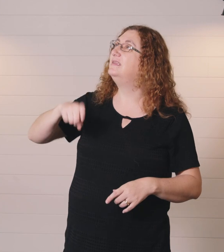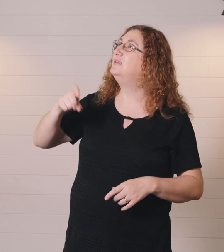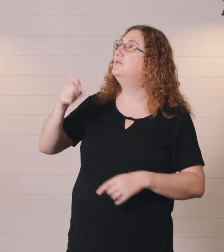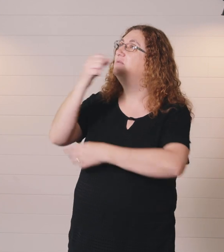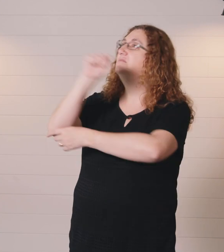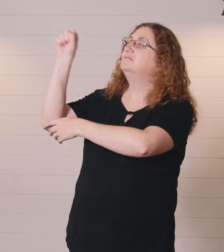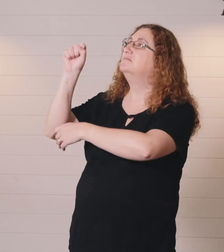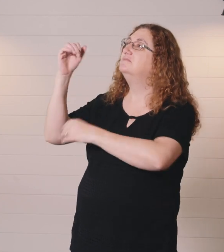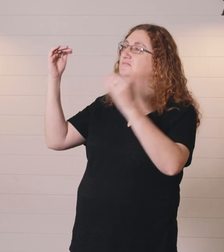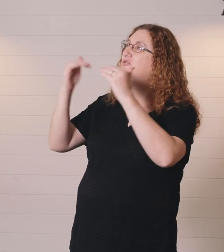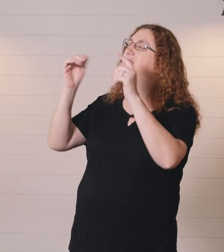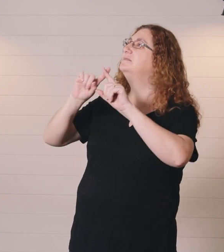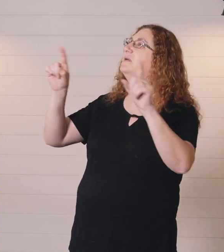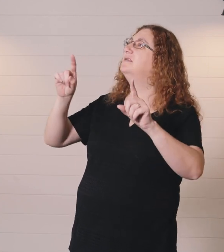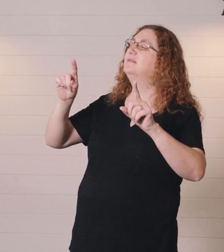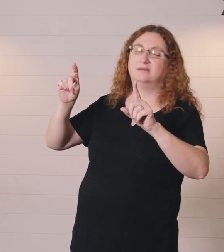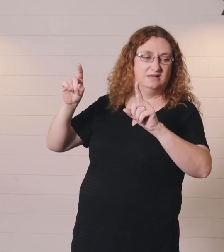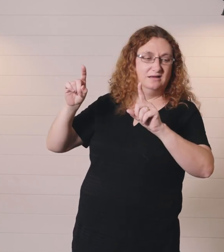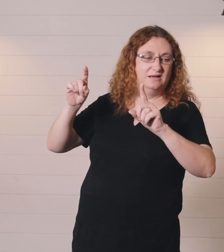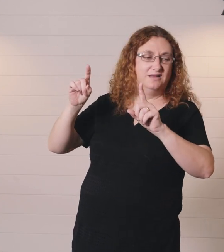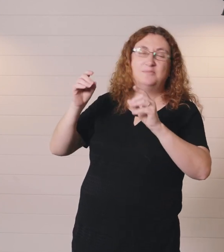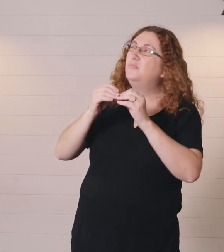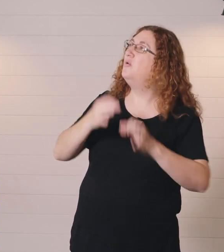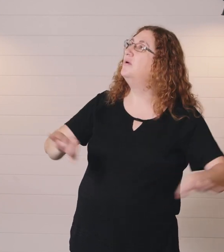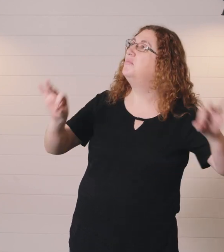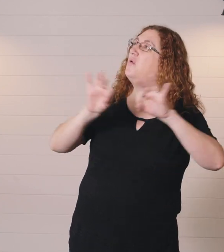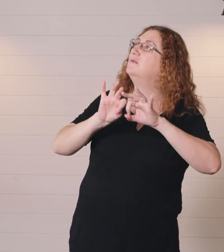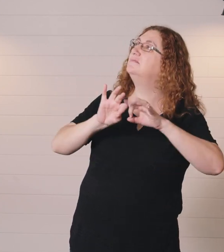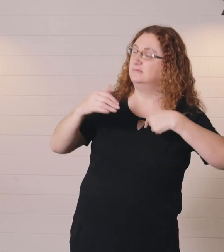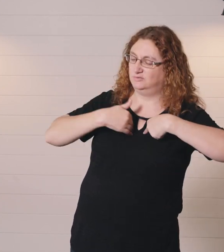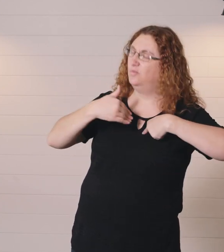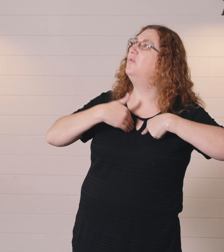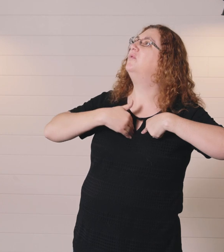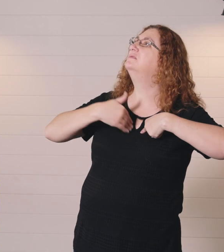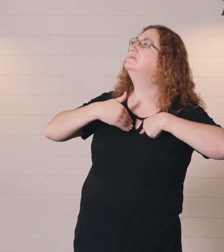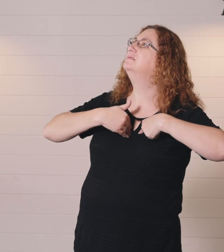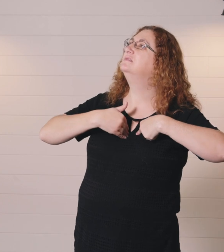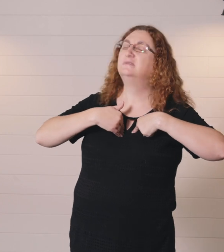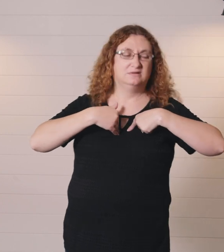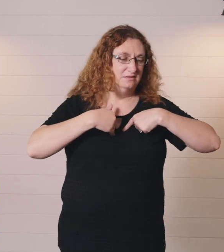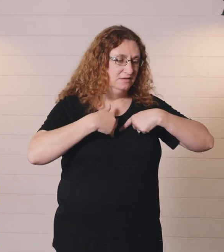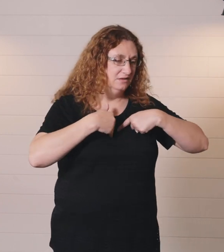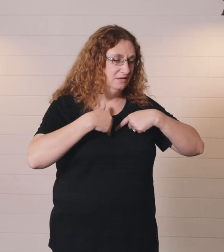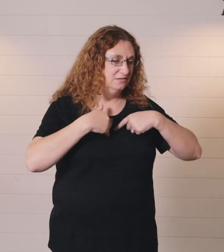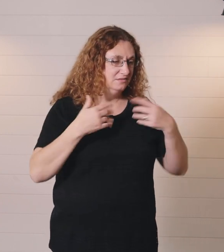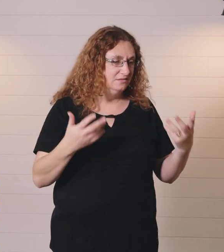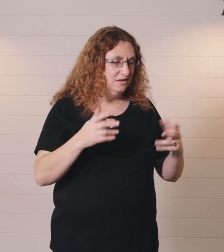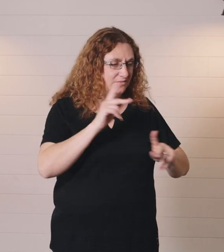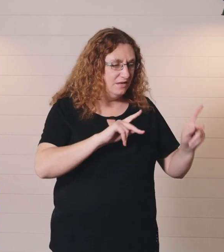cry out in solidarity for justice. But Father, the eternal destiny of the souls of men and women, does it move us?